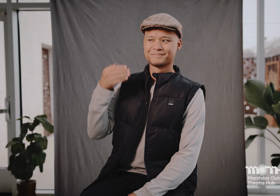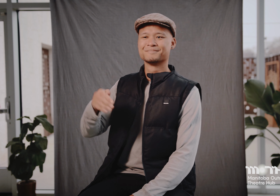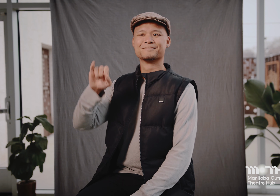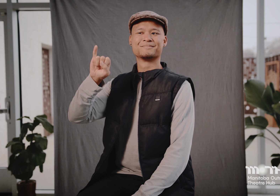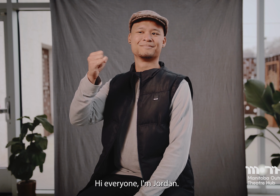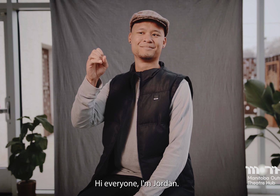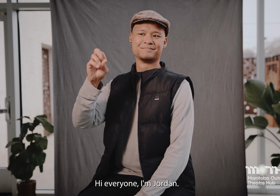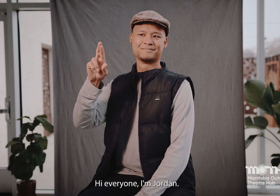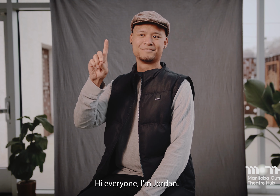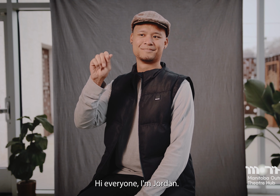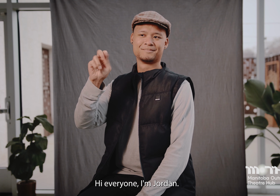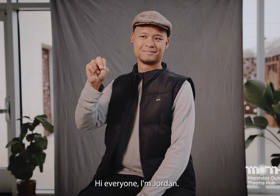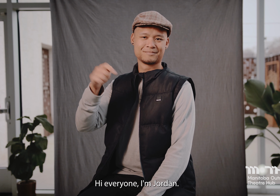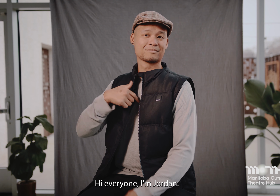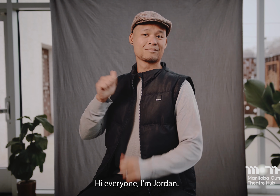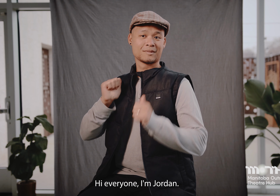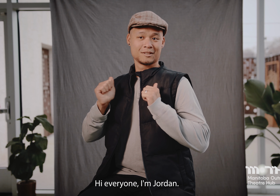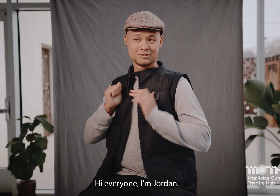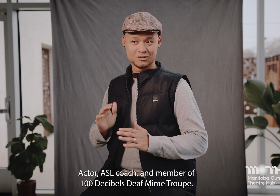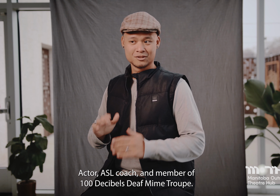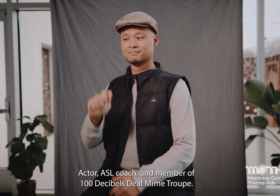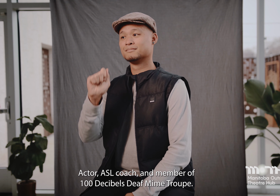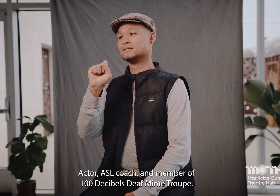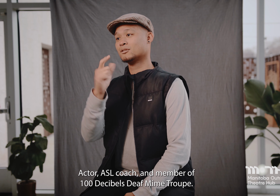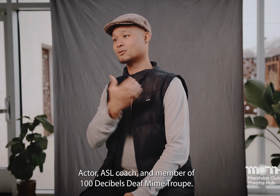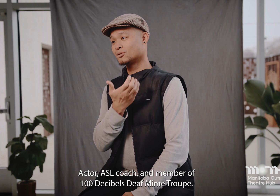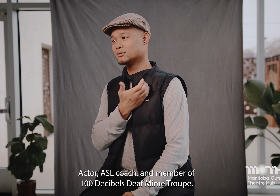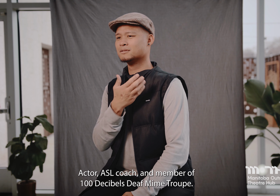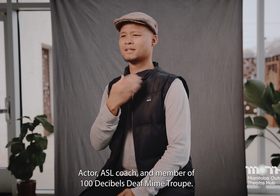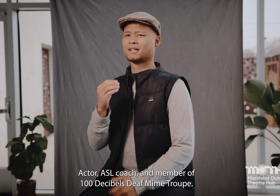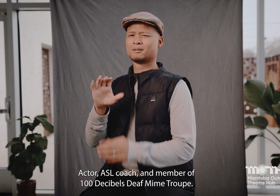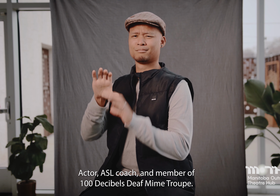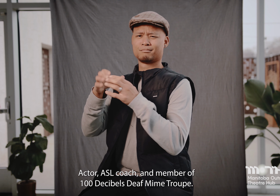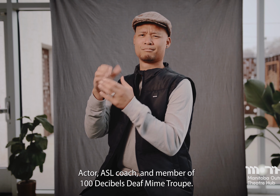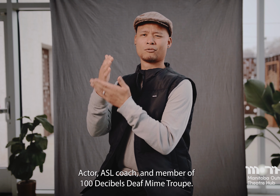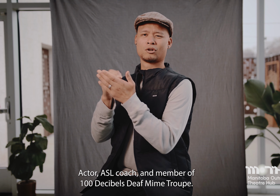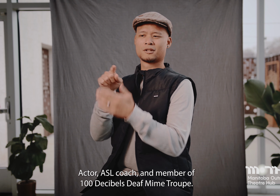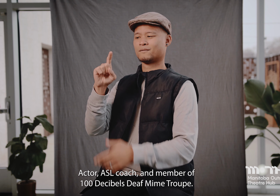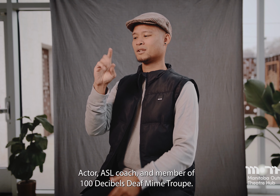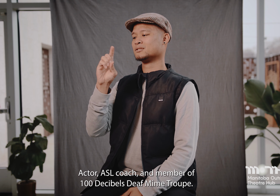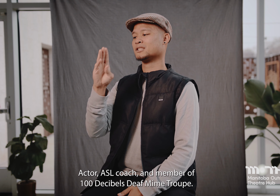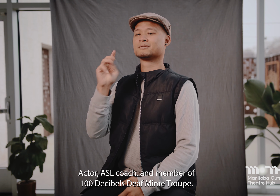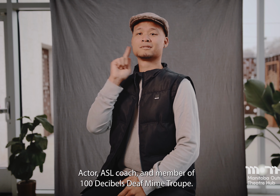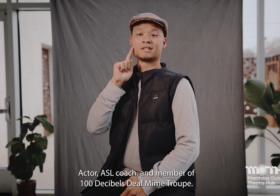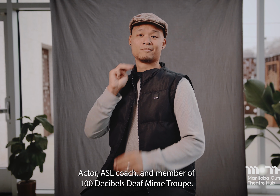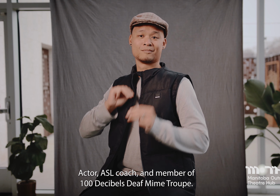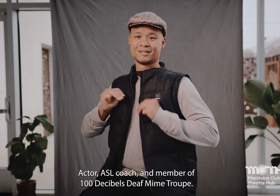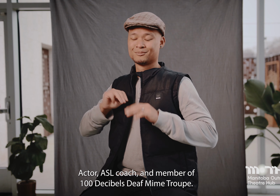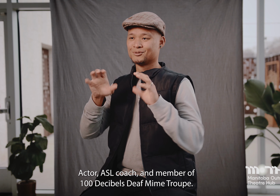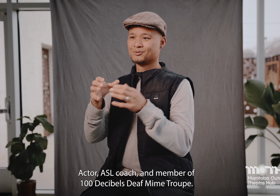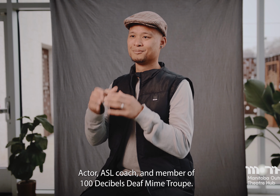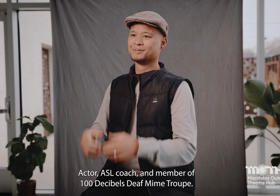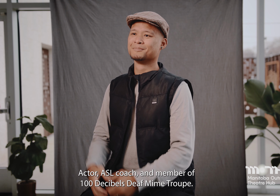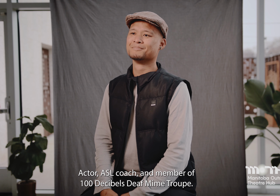Hi everyone, I'm Jordan, actor, ASL coach, and member of 100 Decibels Deaf Mime Troupe.